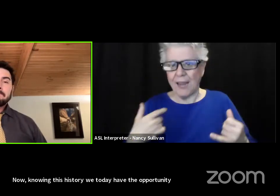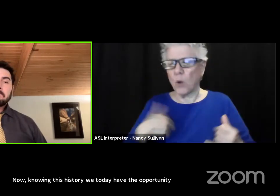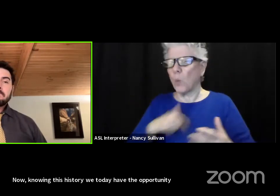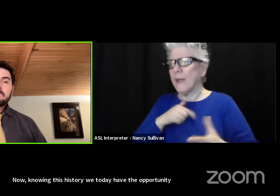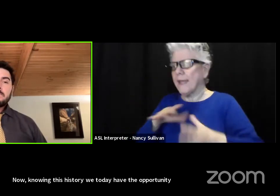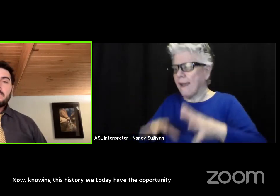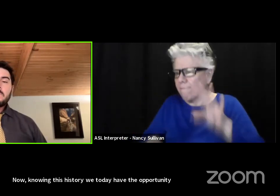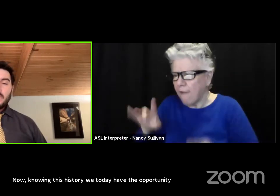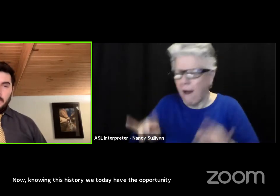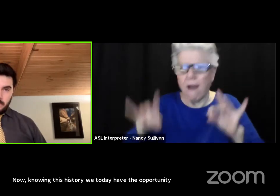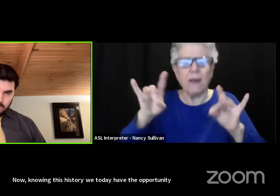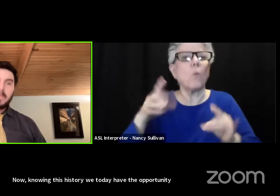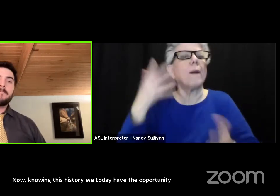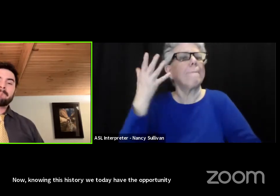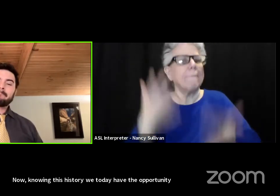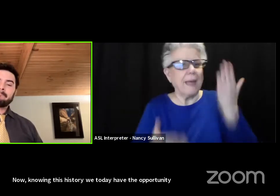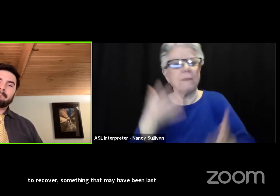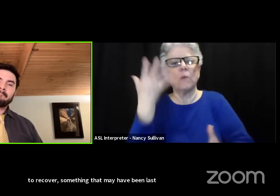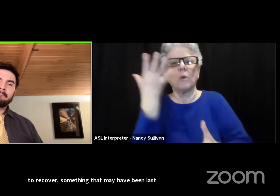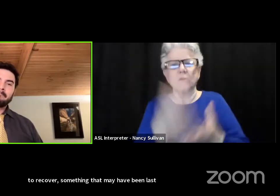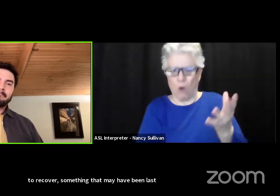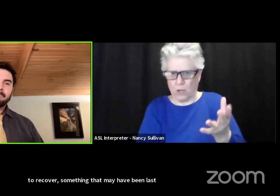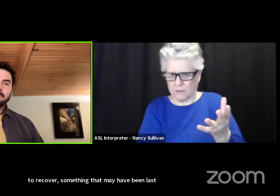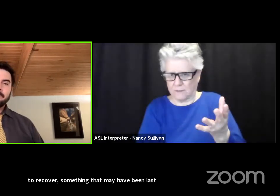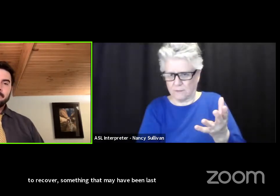lost. Thank you.